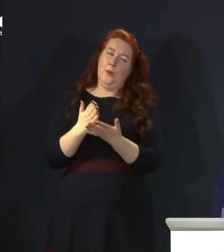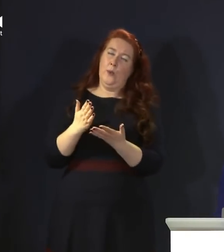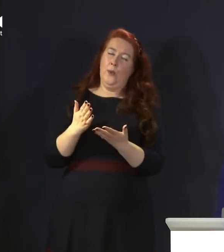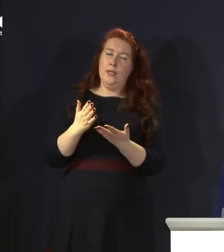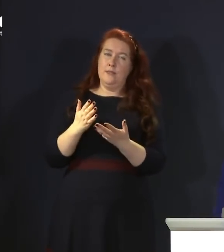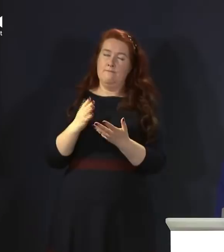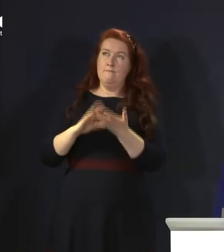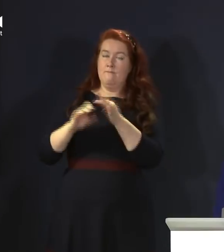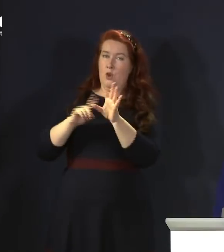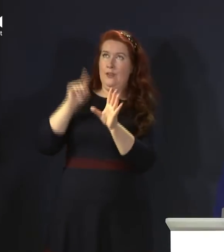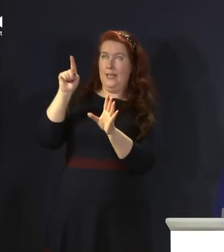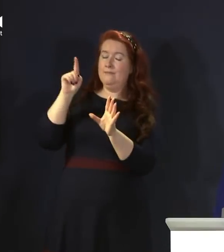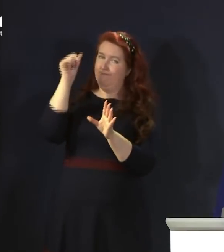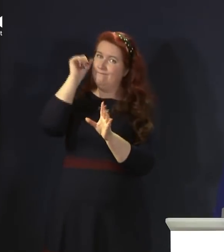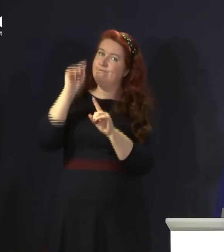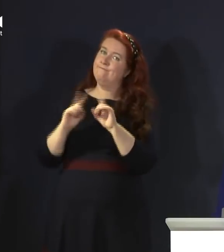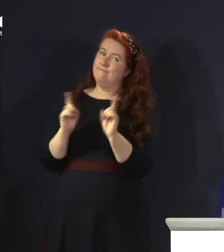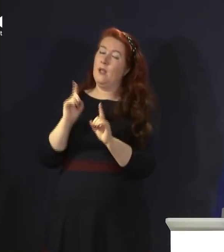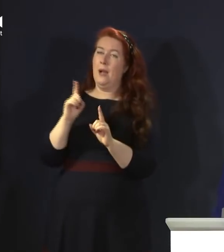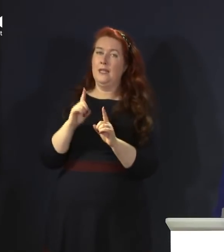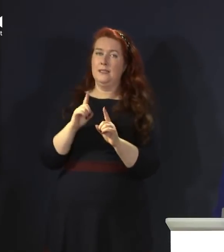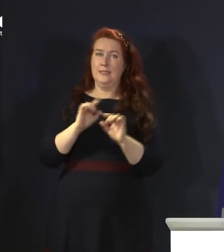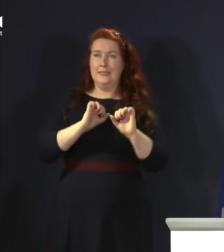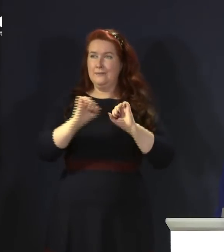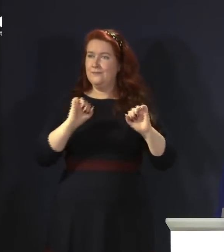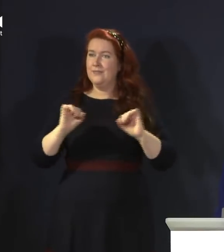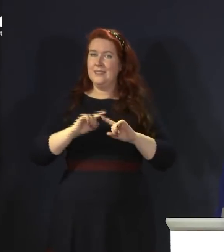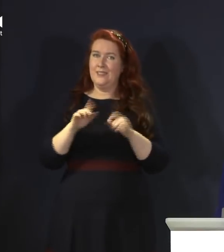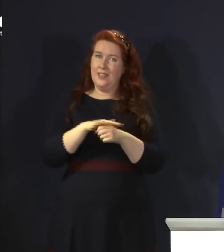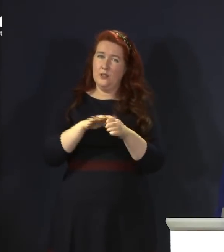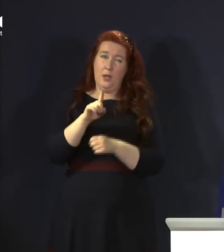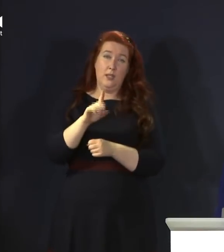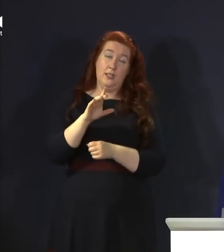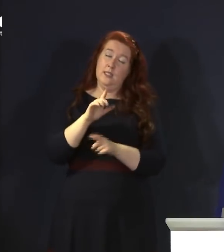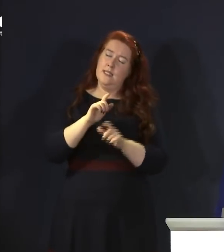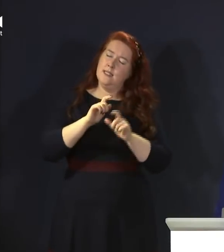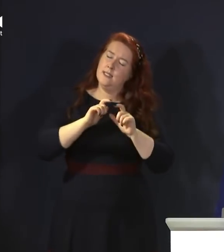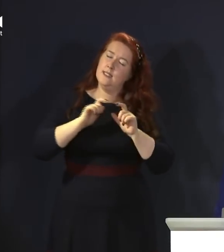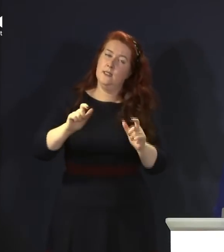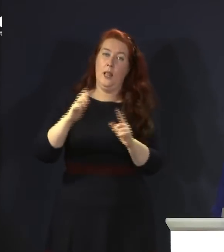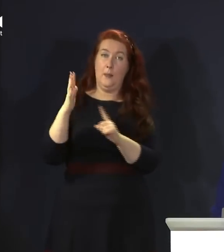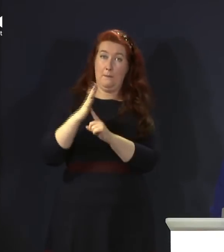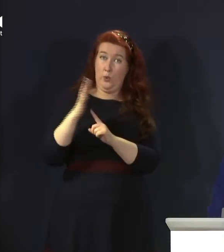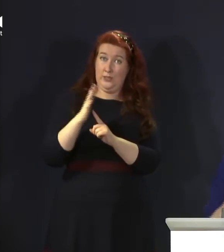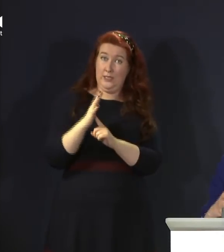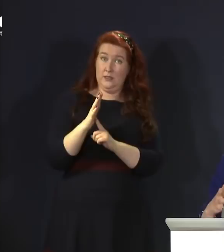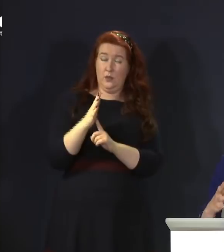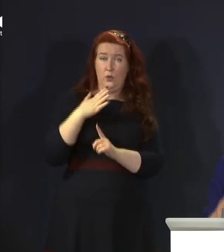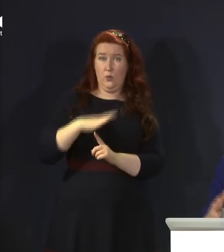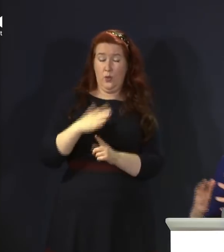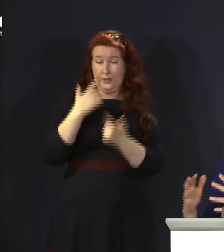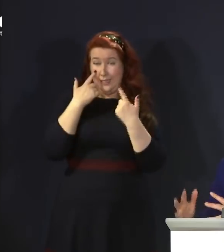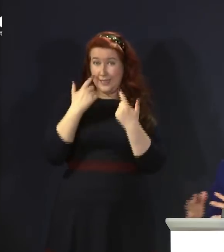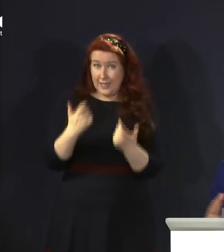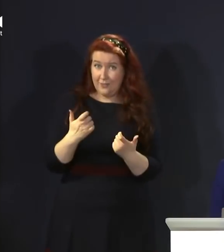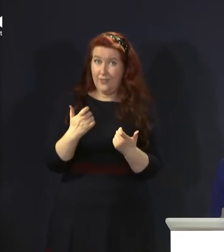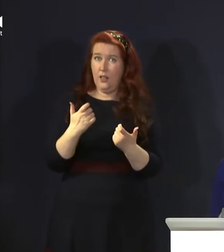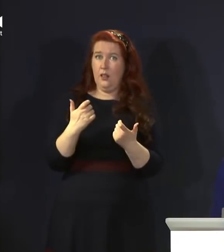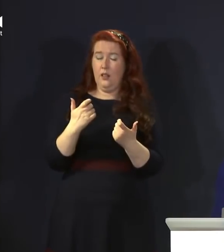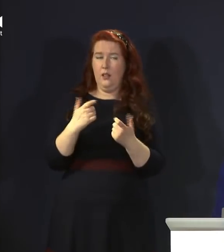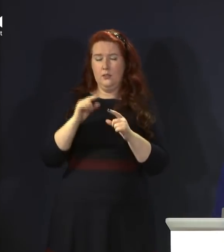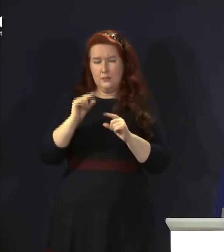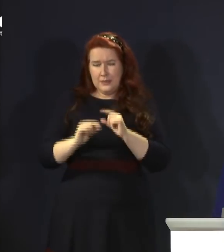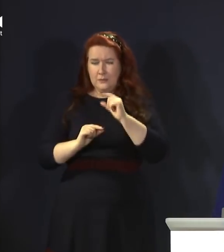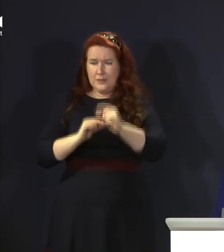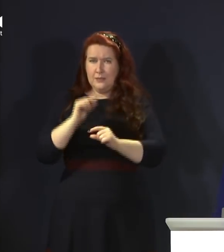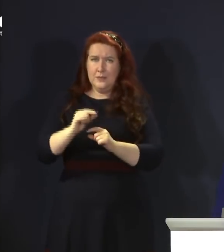know, but in every sector as well. But it really remains important that we take a careful, gradual, phased, staged